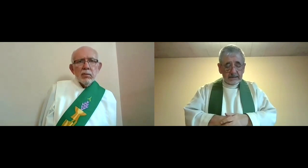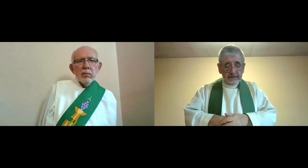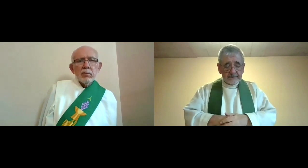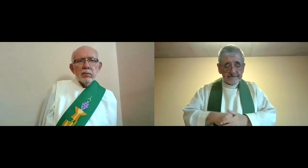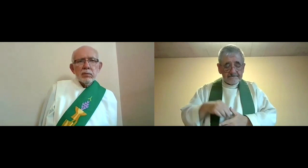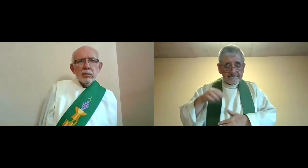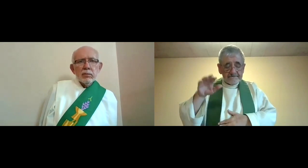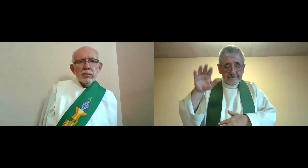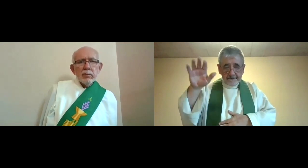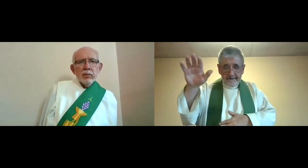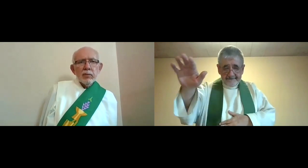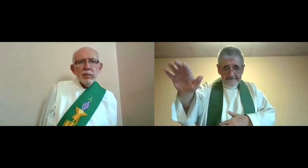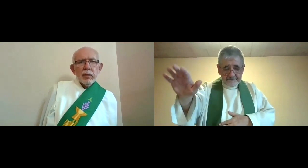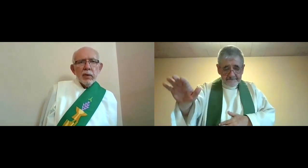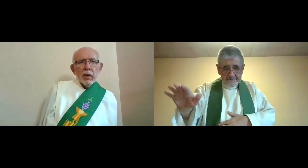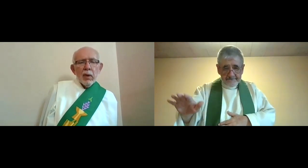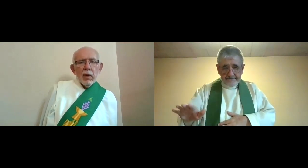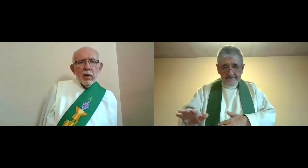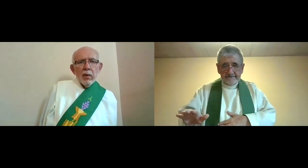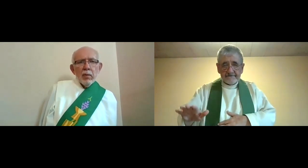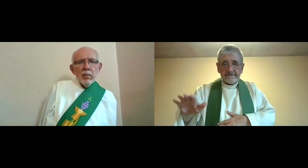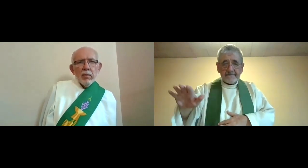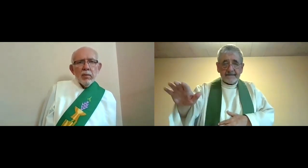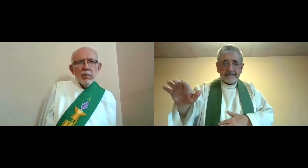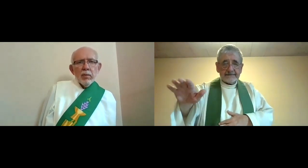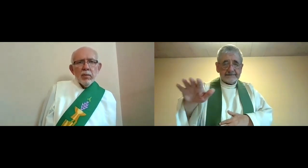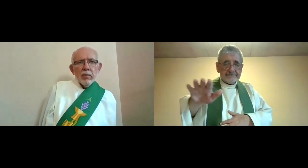become for us the body and blood of our Lord Jesus Christ.